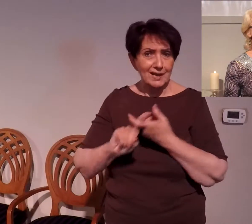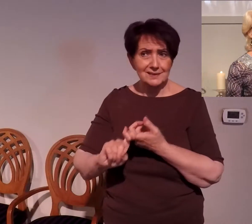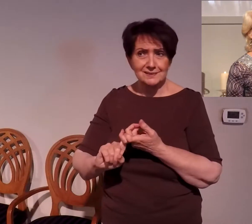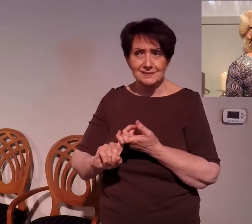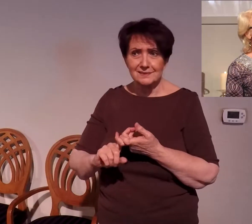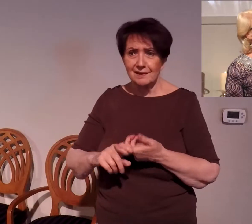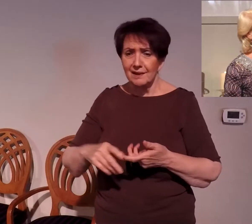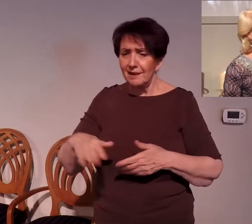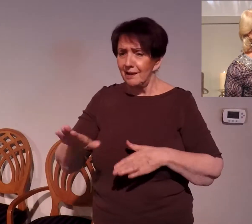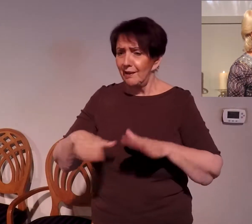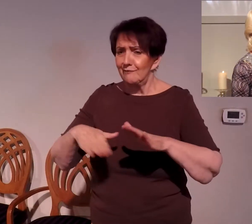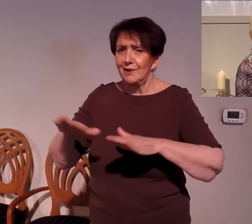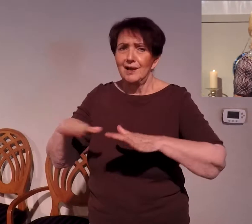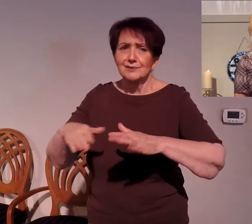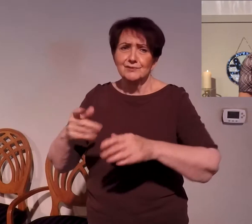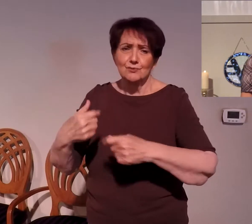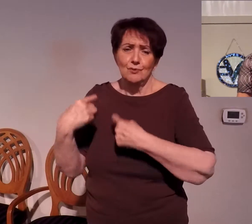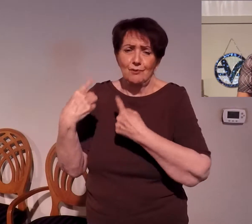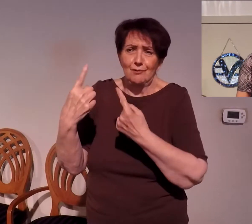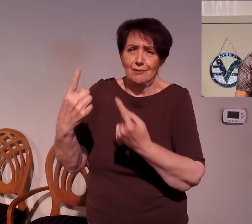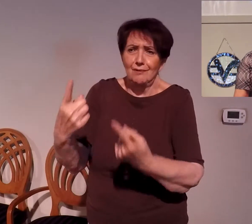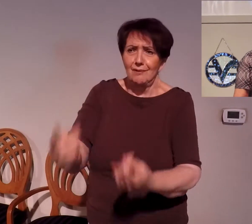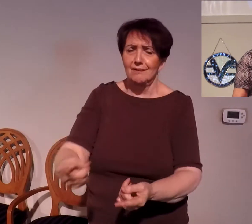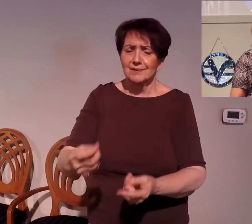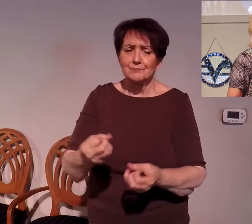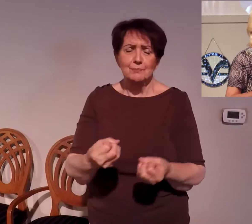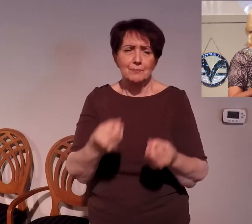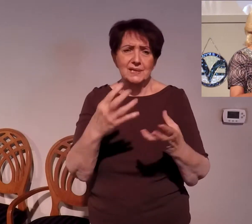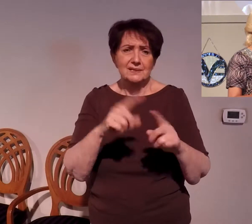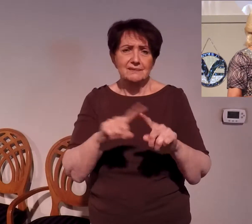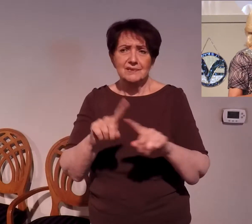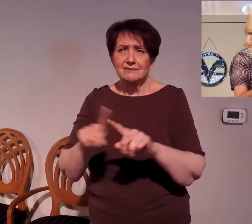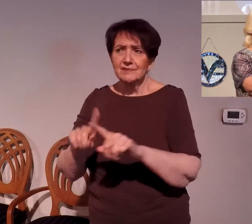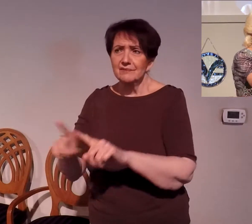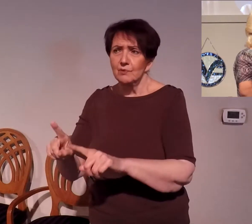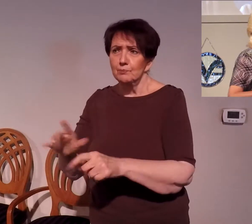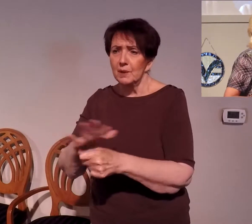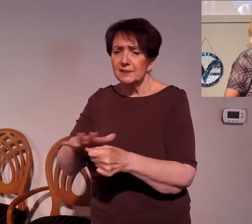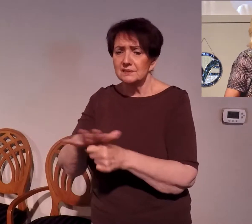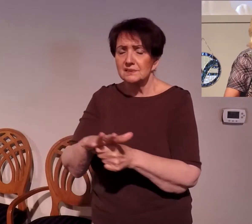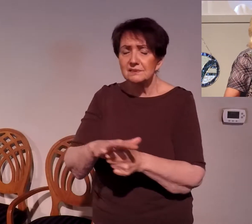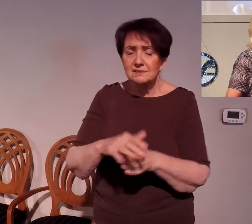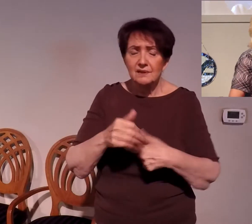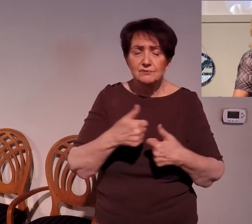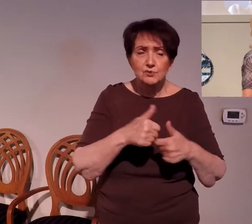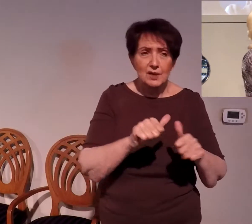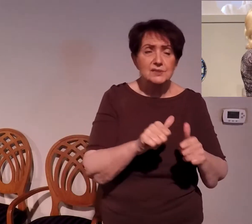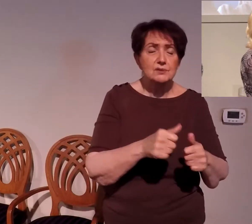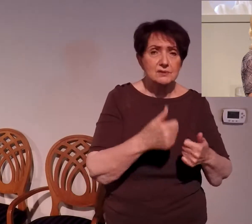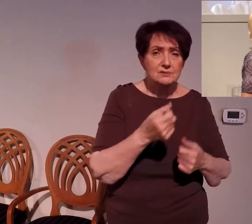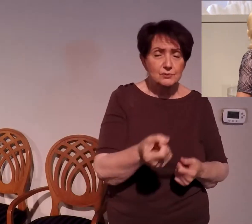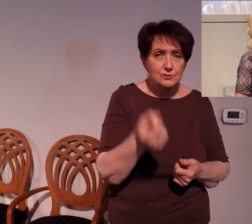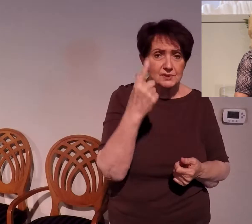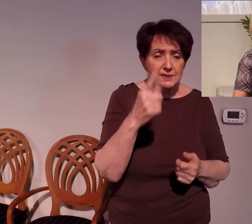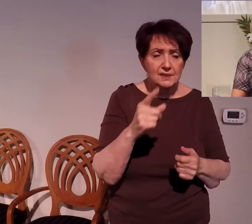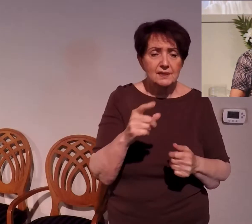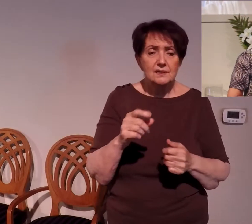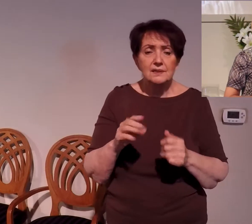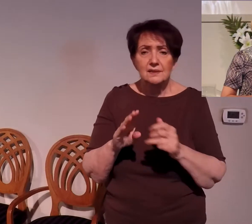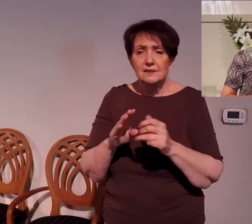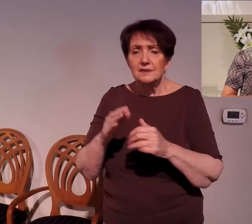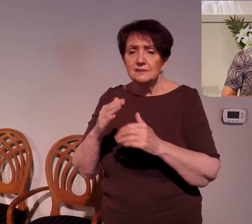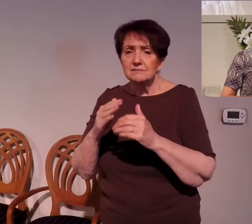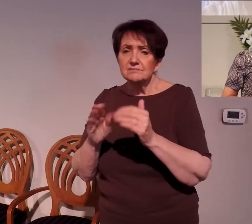hiked so long in so many places, and I've sought to understand and to build